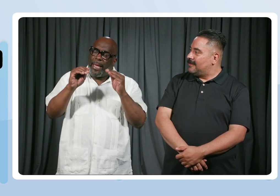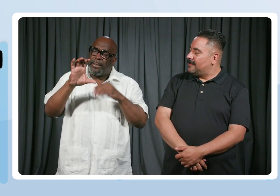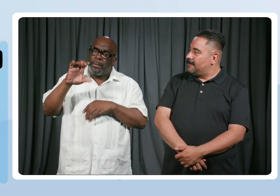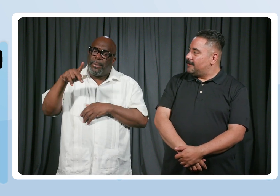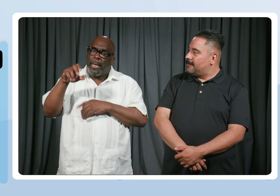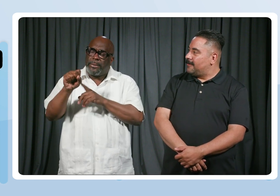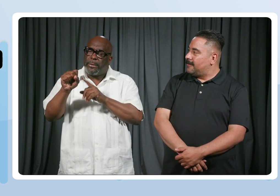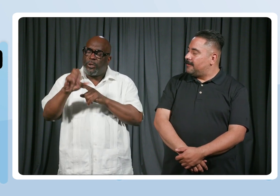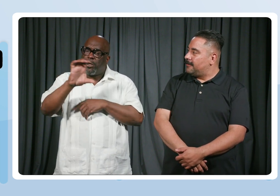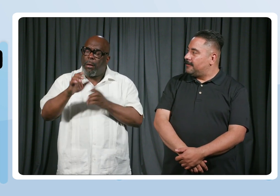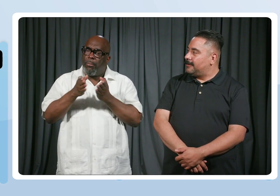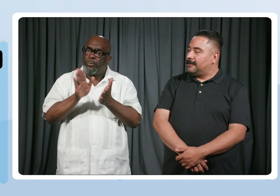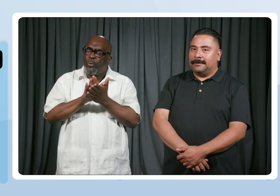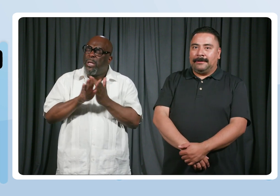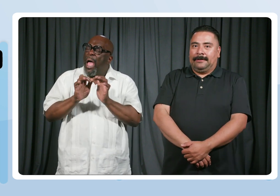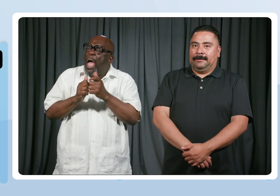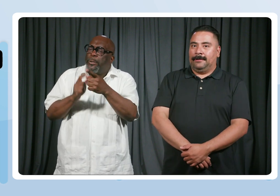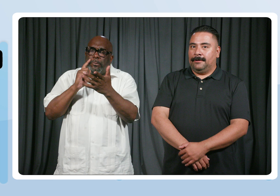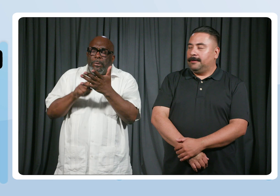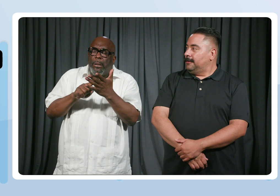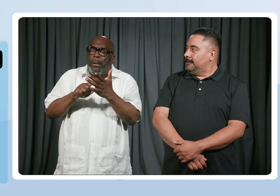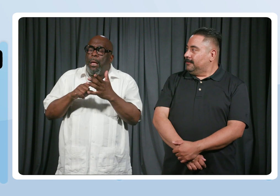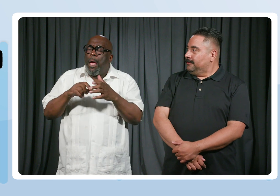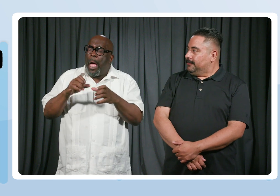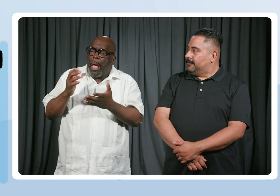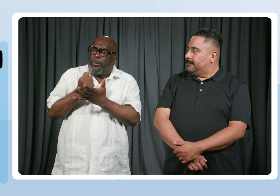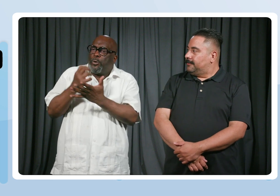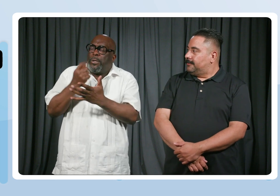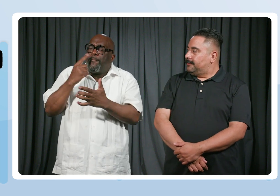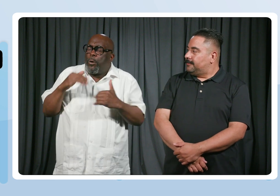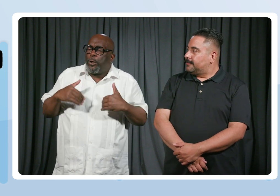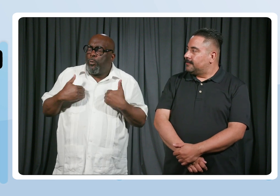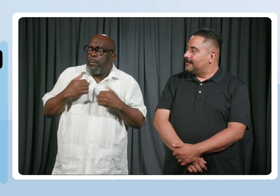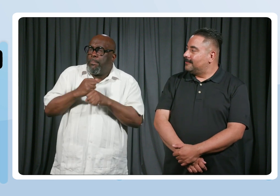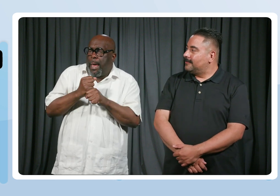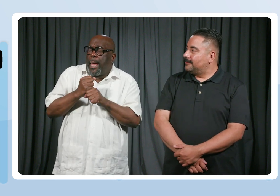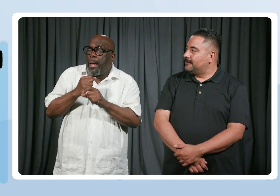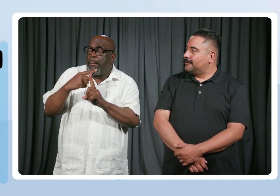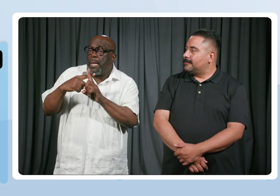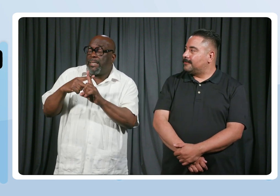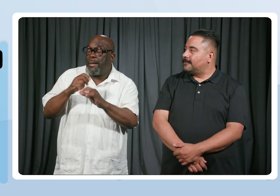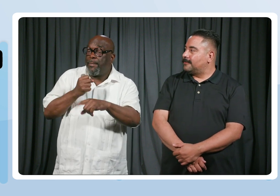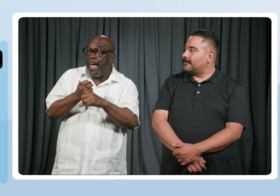How have you seen employment opportunities for youth make a positive impact? Yeah, I think that I worked with such a